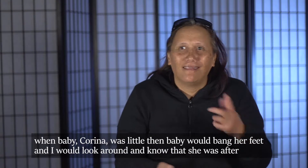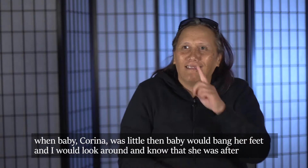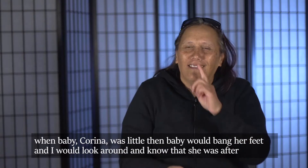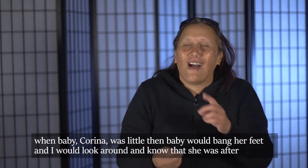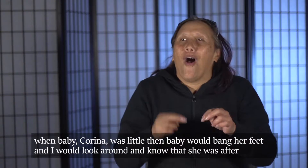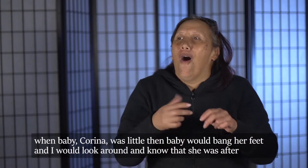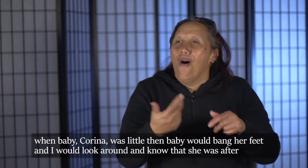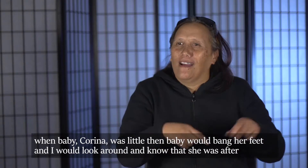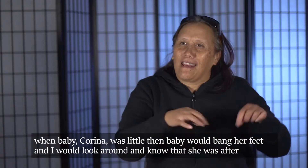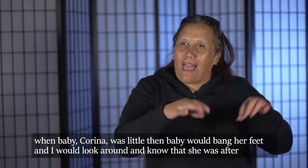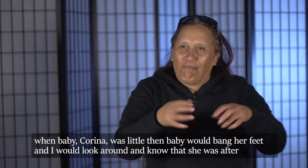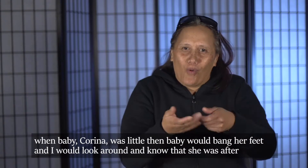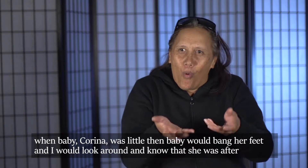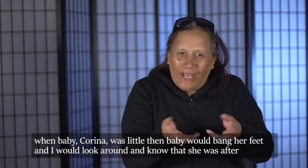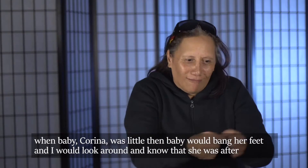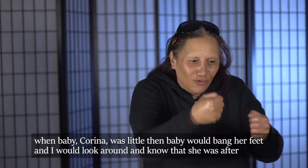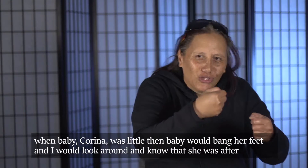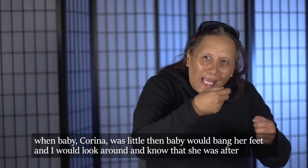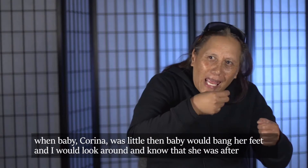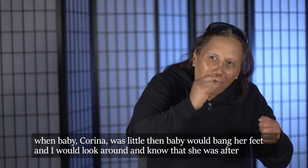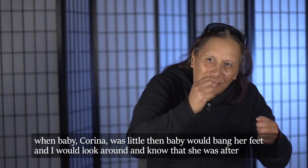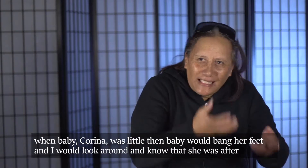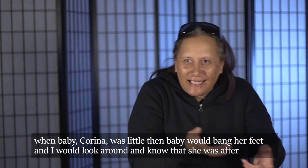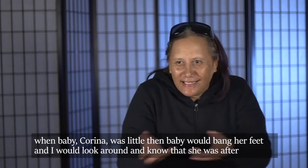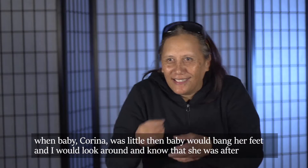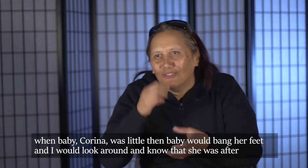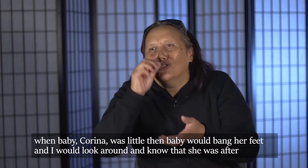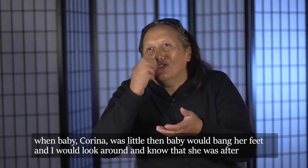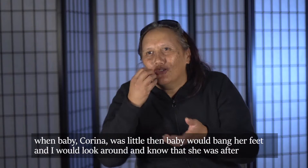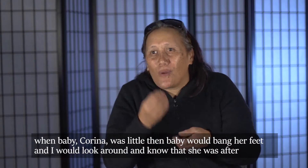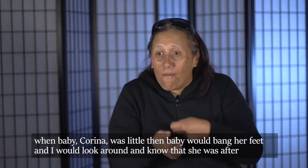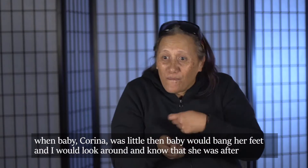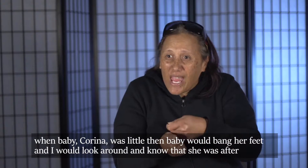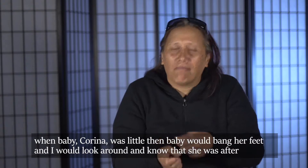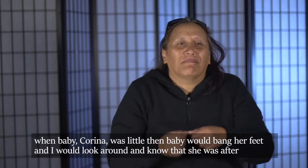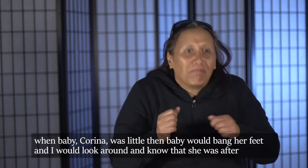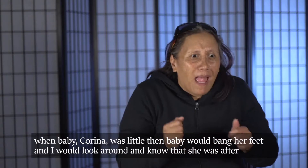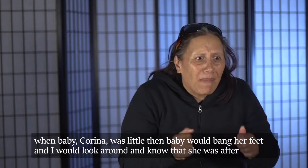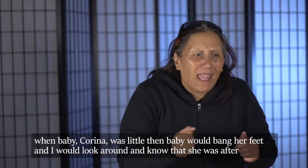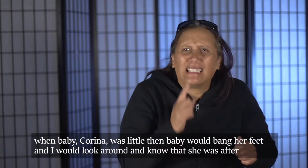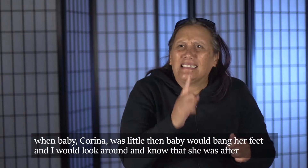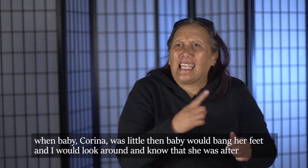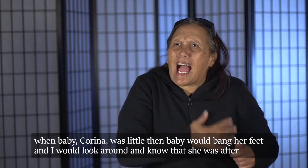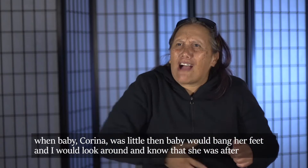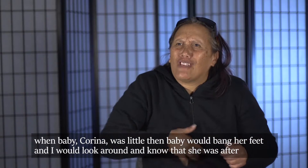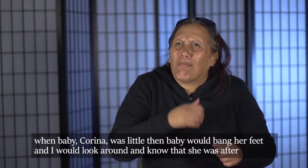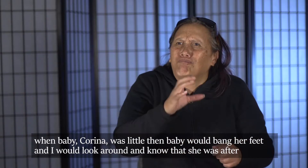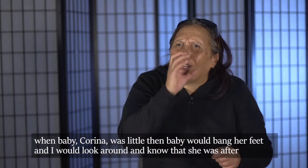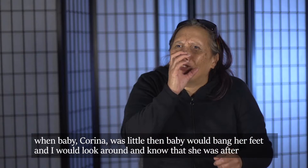baby, Karina, was little, then baby would bang her